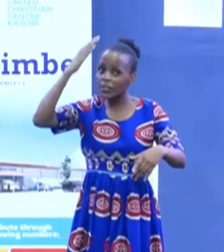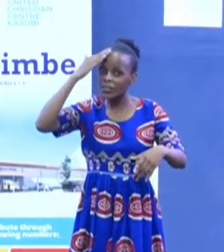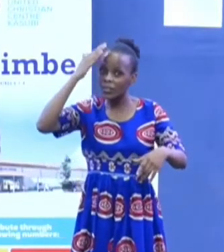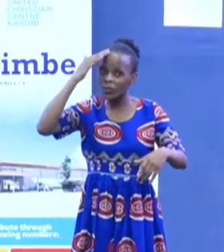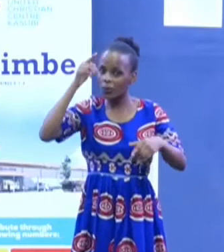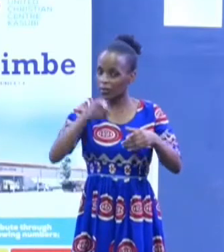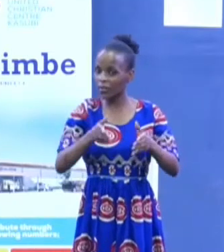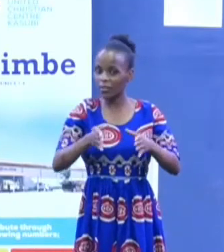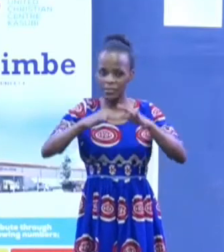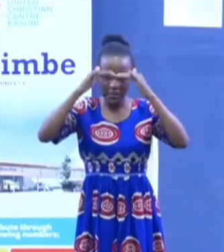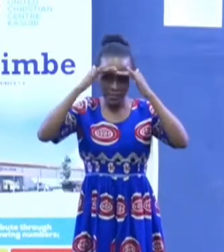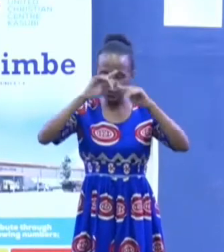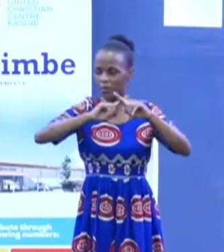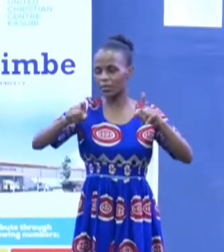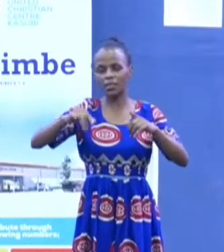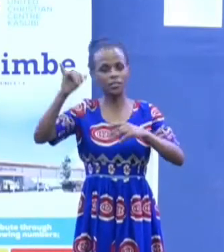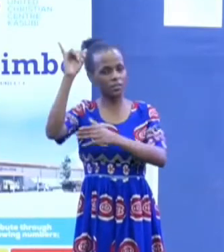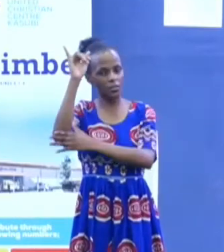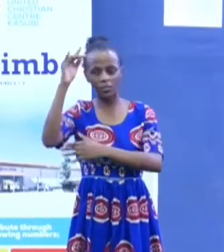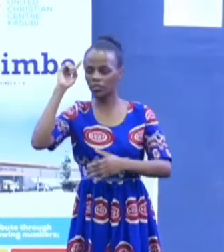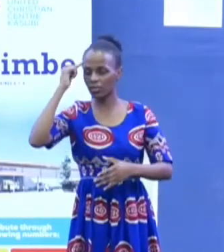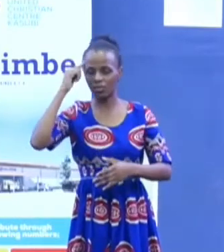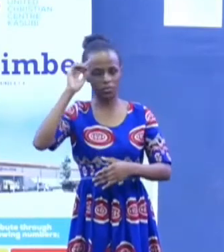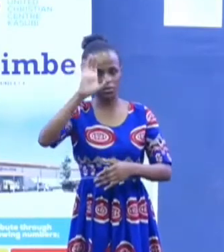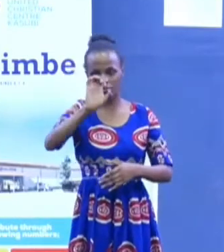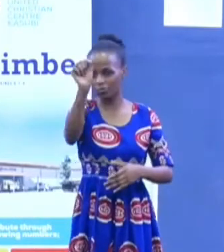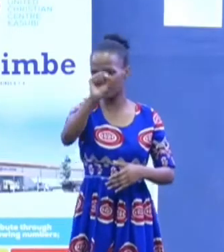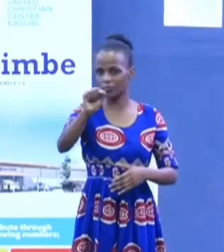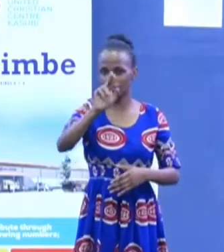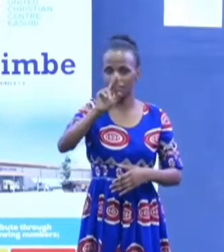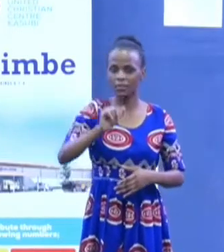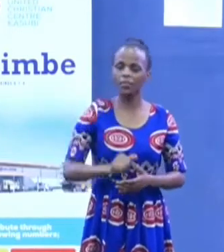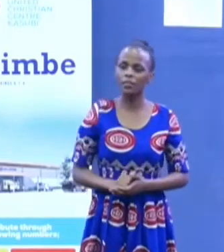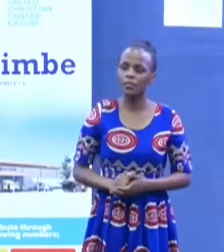Esau. Now for us we know it is Jacob, but Isaac knows it is Esau.